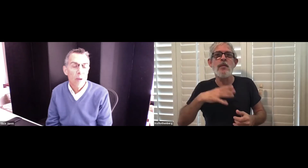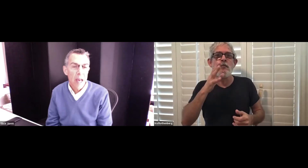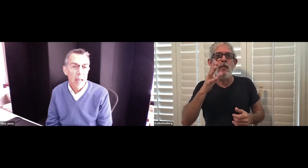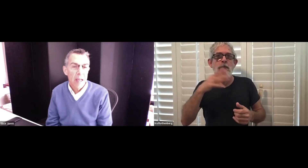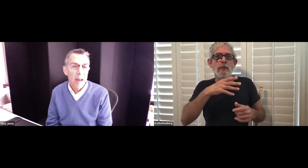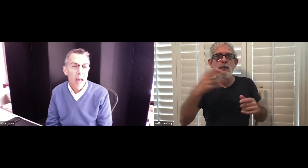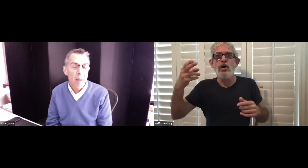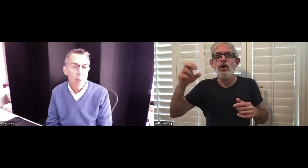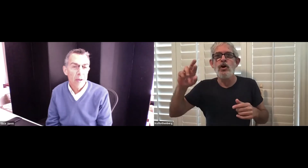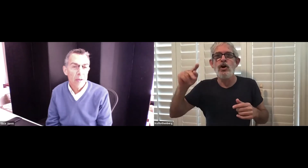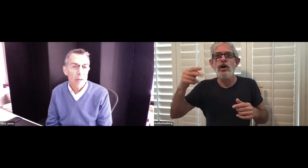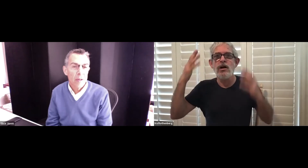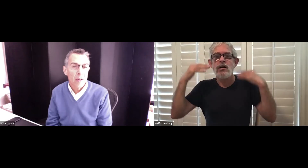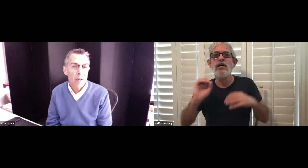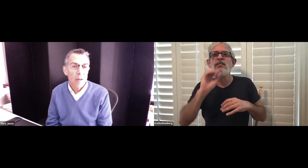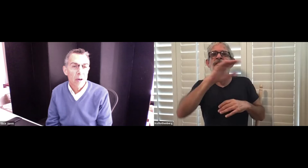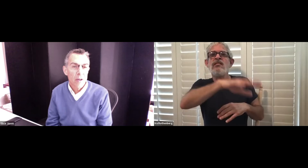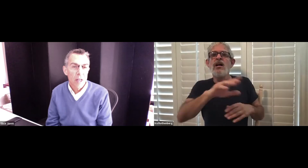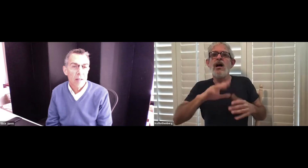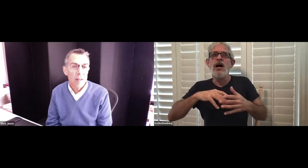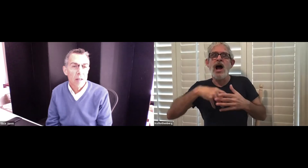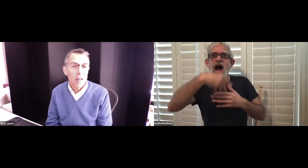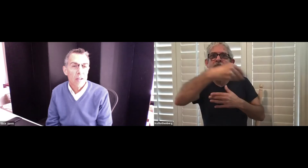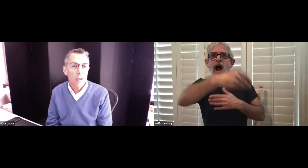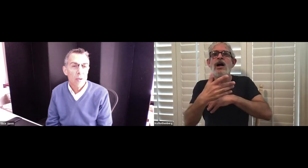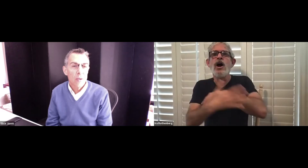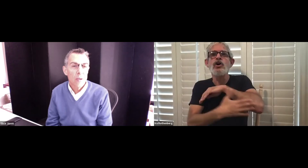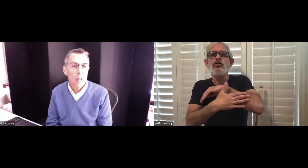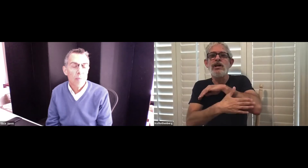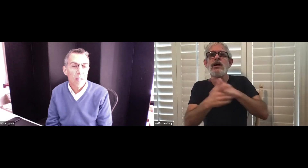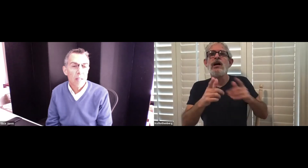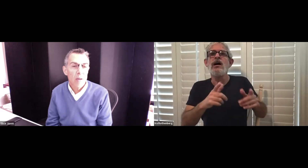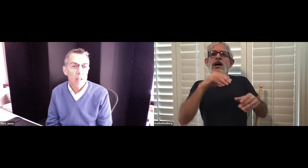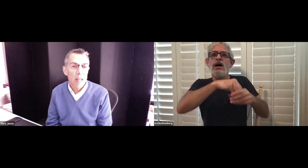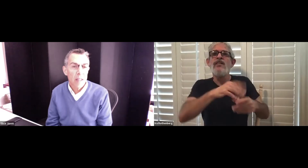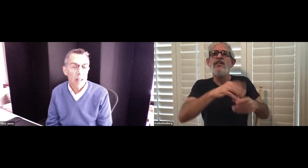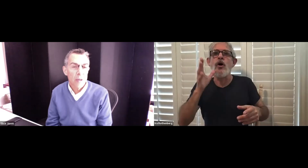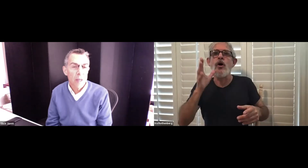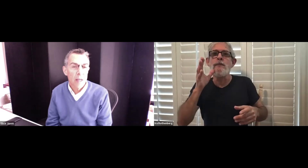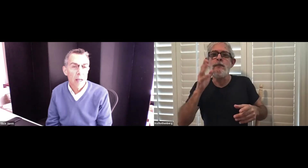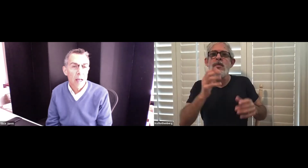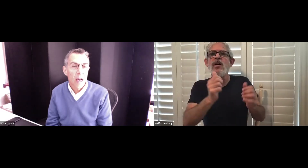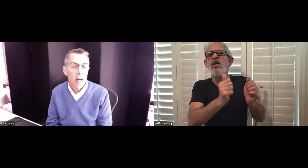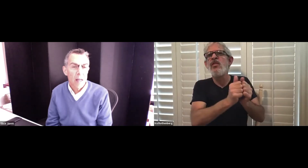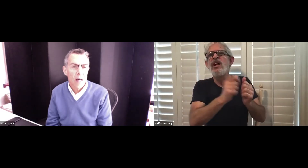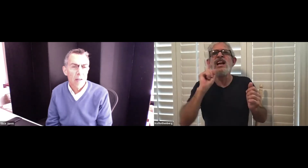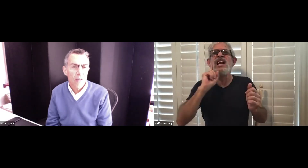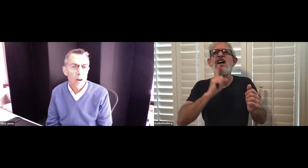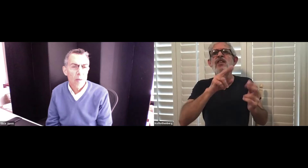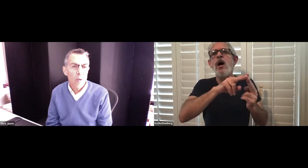Renee, and my mother, Hertha, to a place outside in the country on a farm with